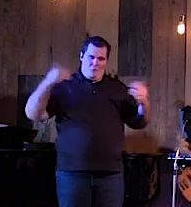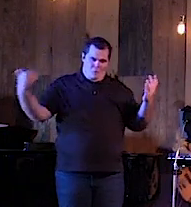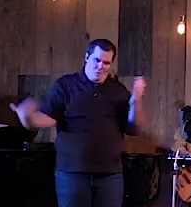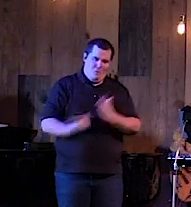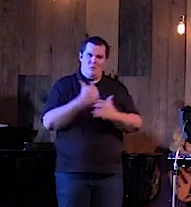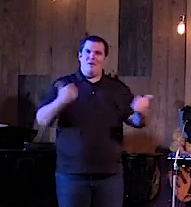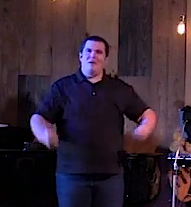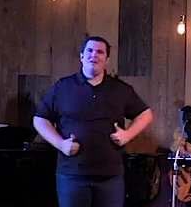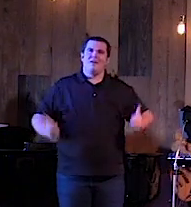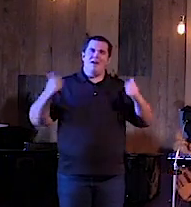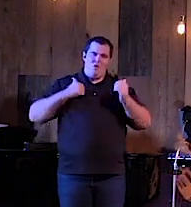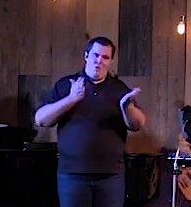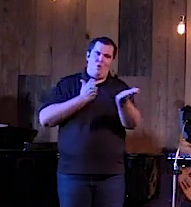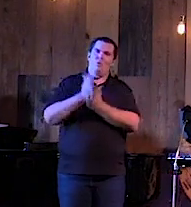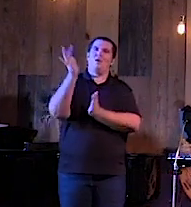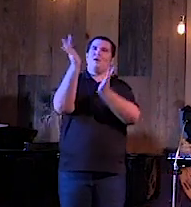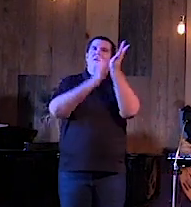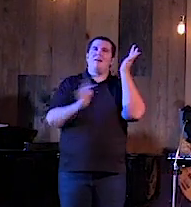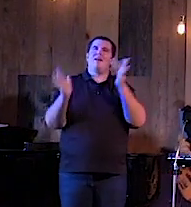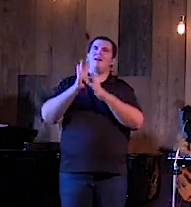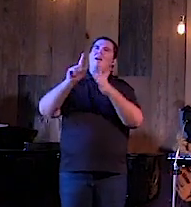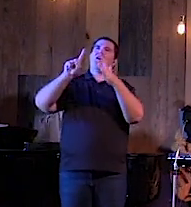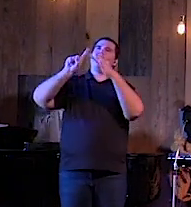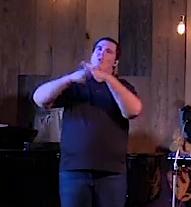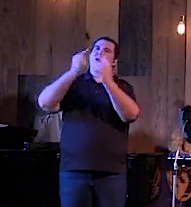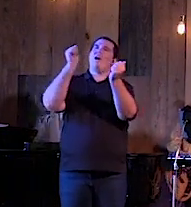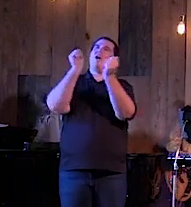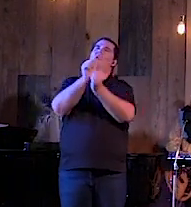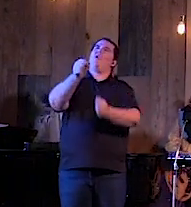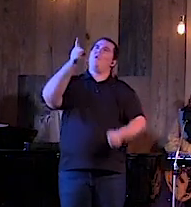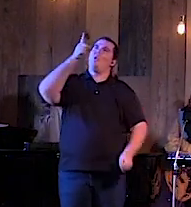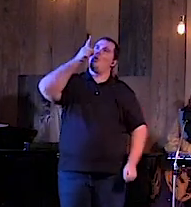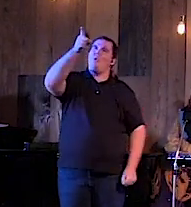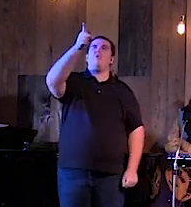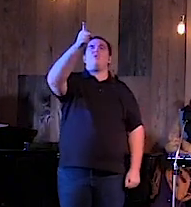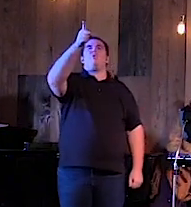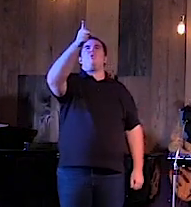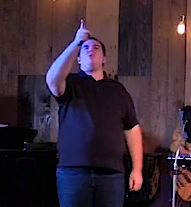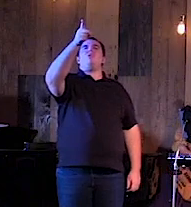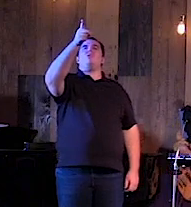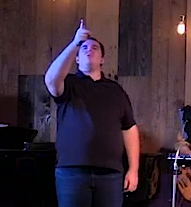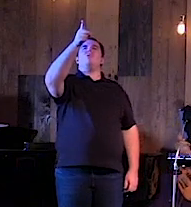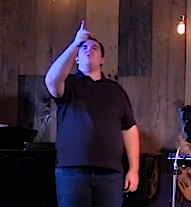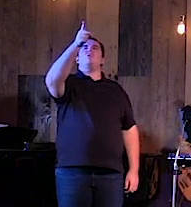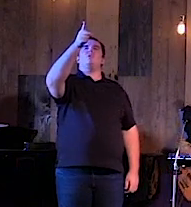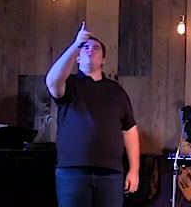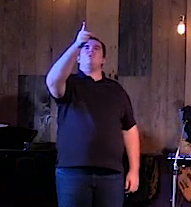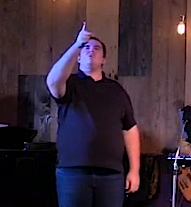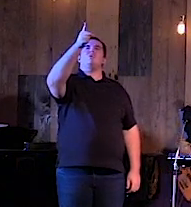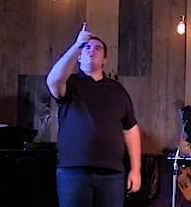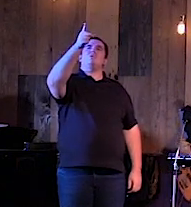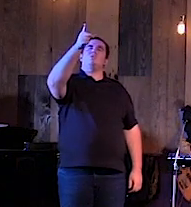have made us new. Now life begins with you.